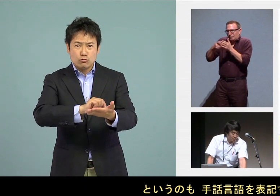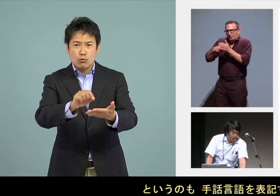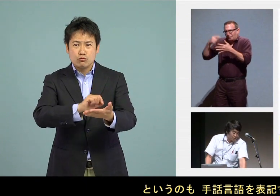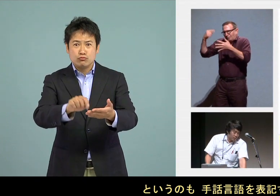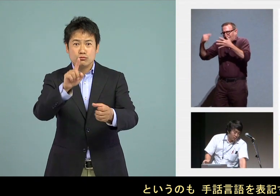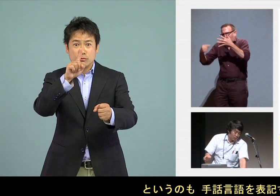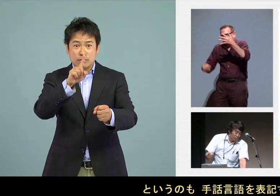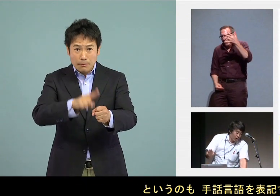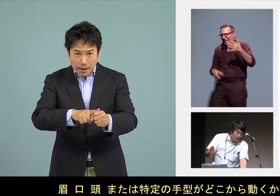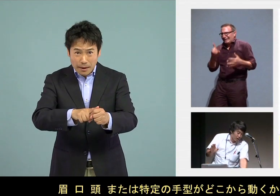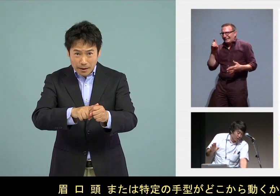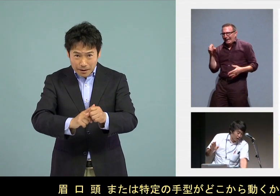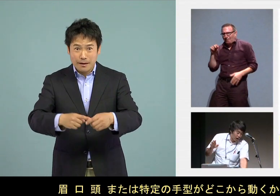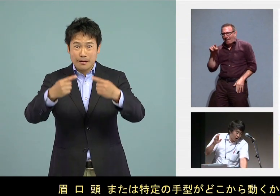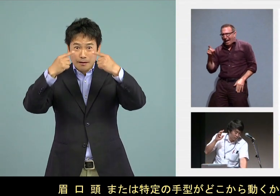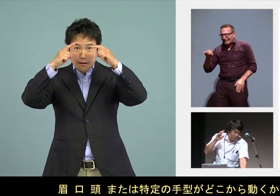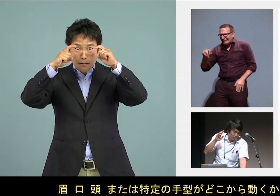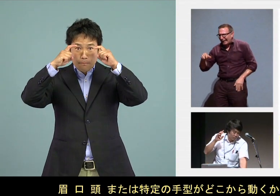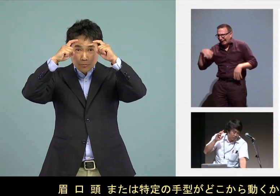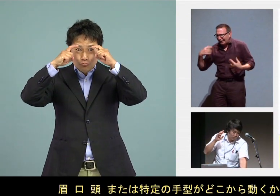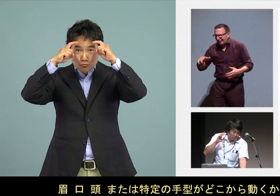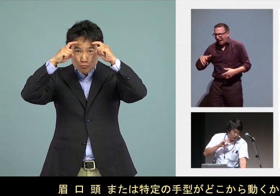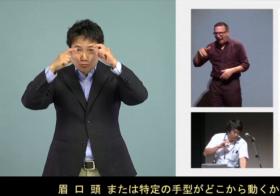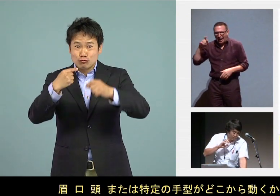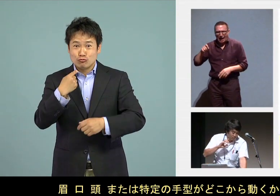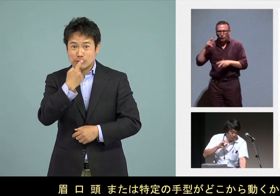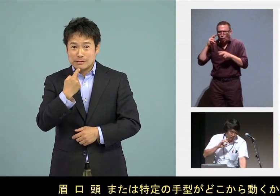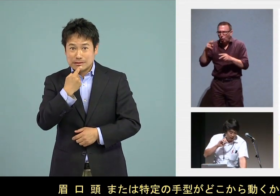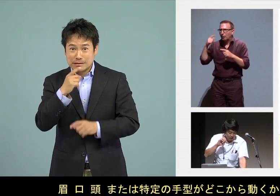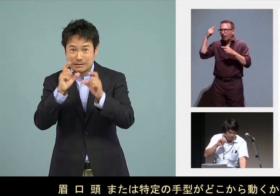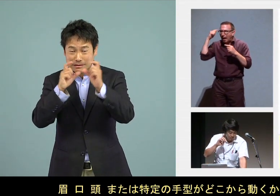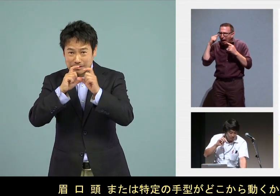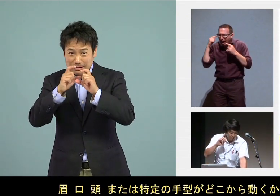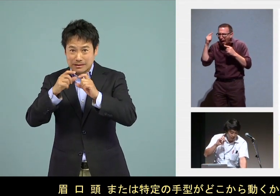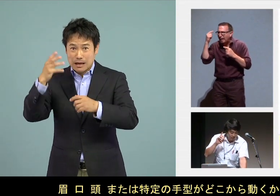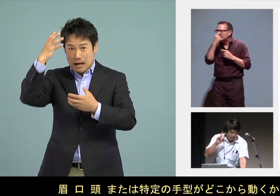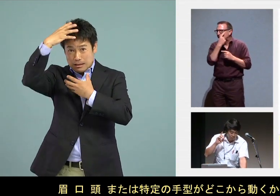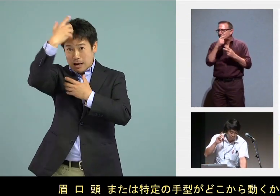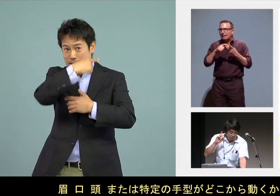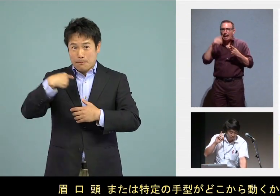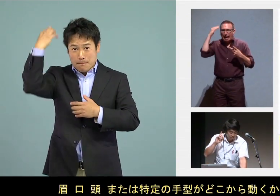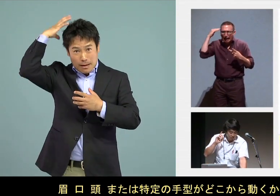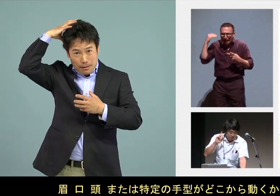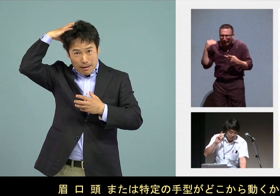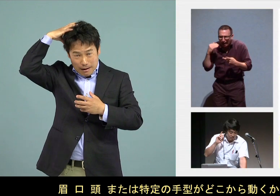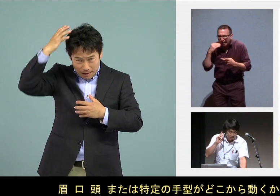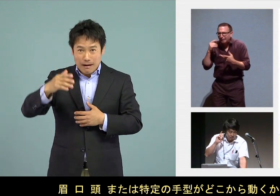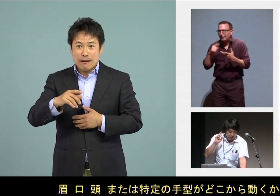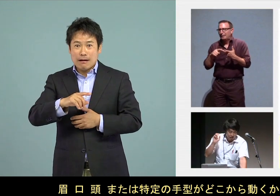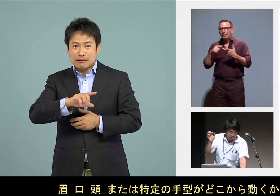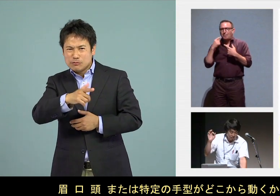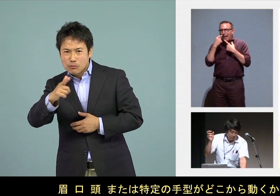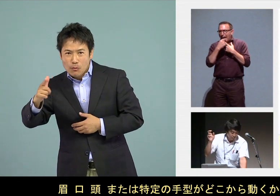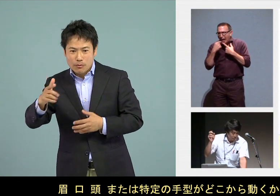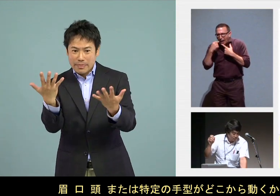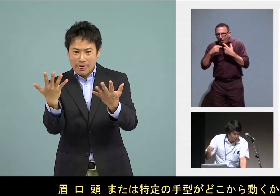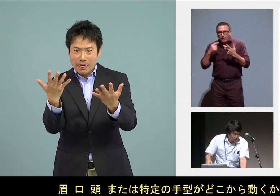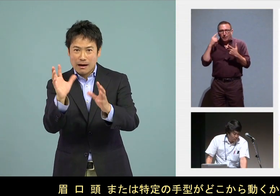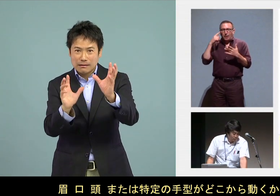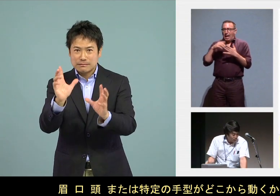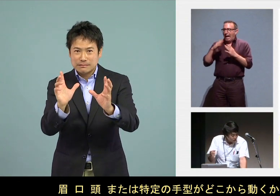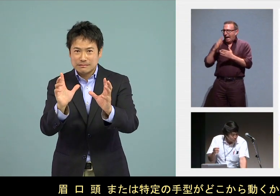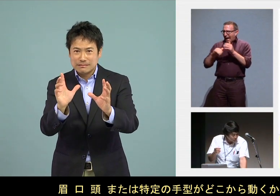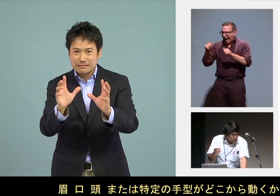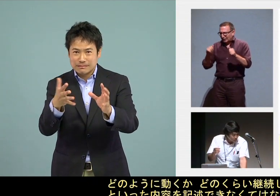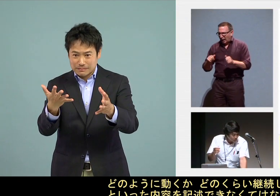to transcribe where eyebrows, mouth, head, and/or a certain hand shape